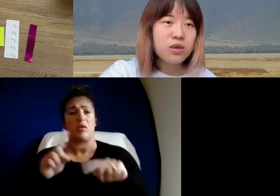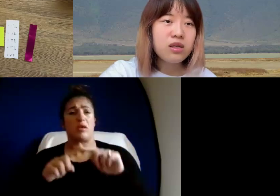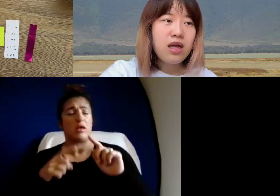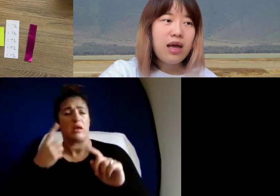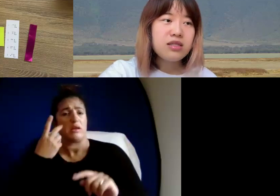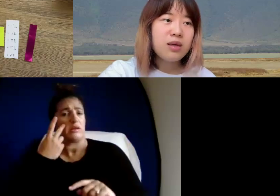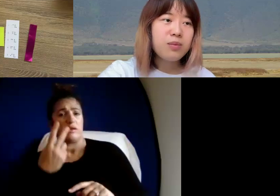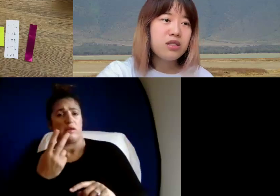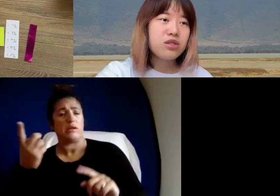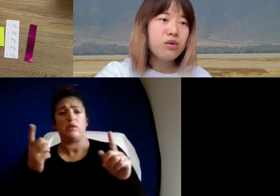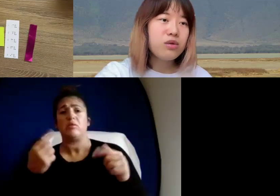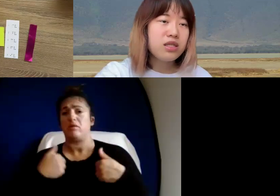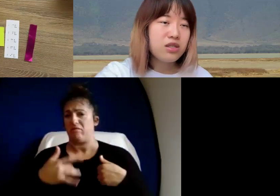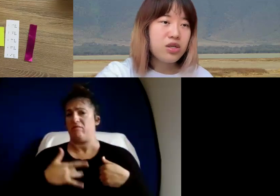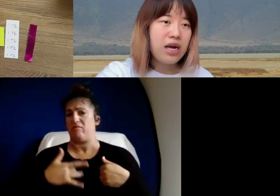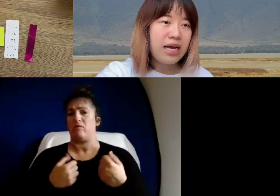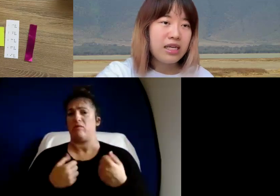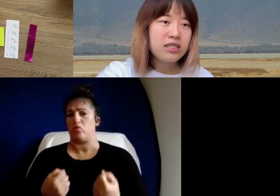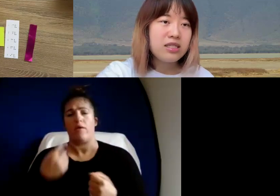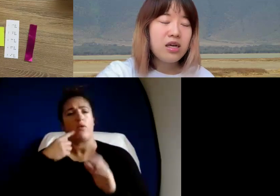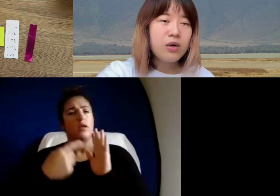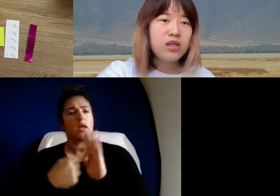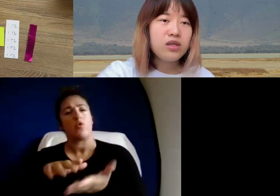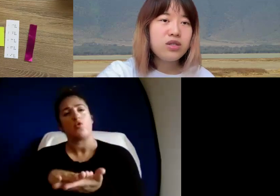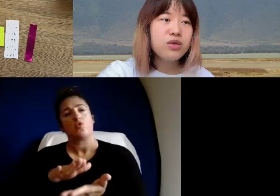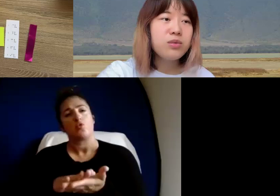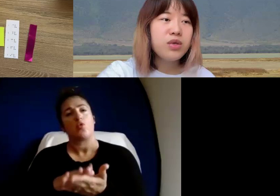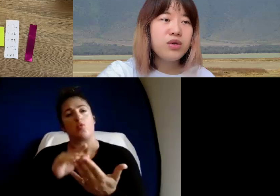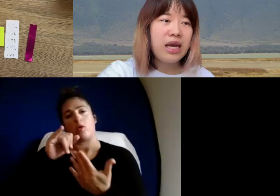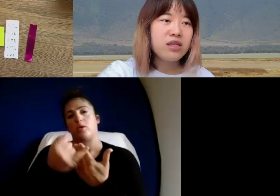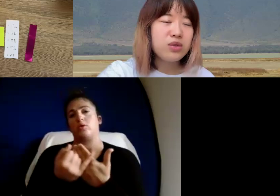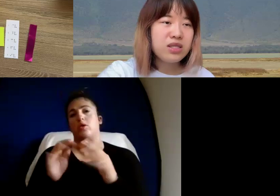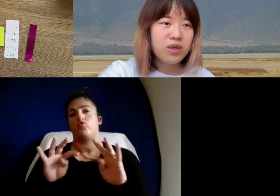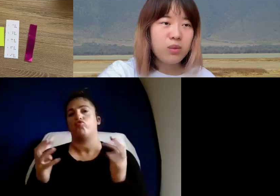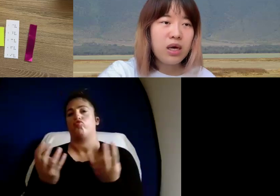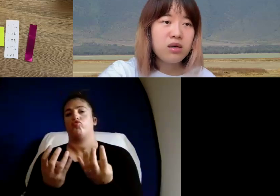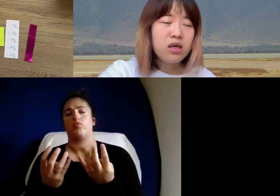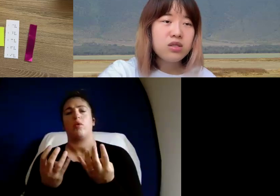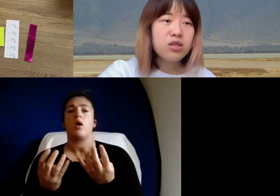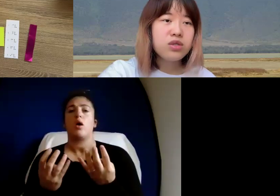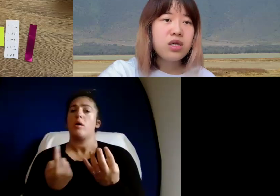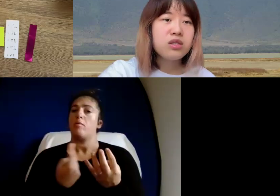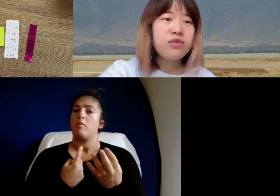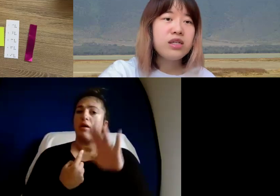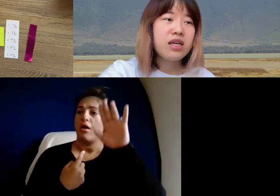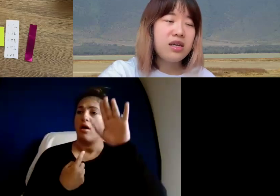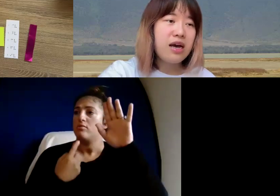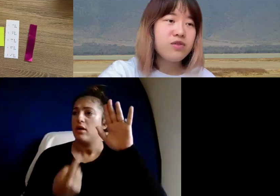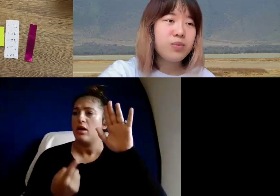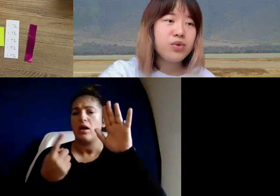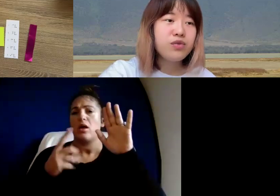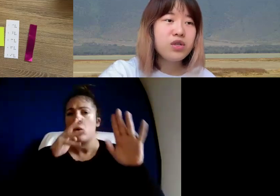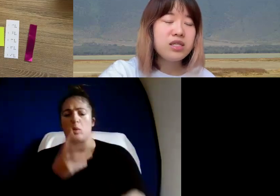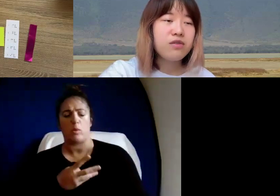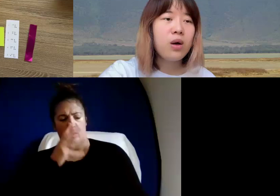at school and some kids don't listen to your ideas, or they assume you can't do something well, so you start to feel like you